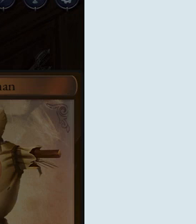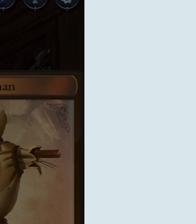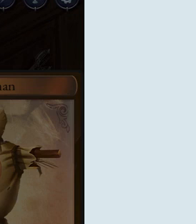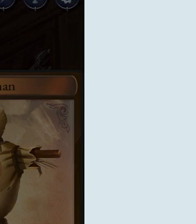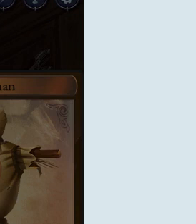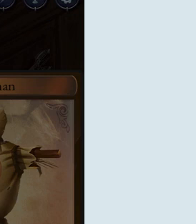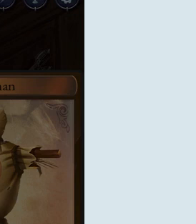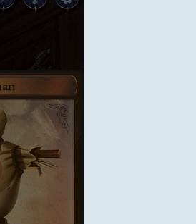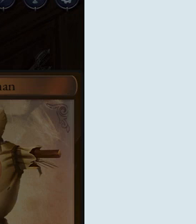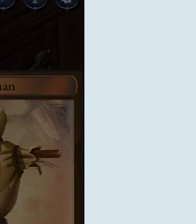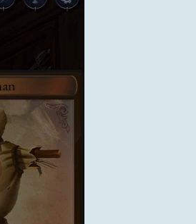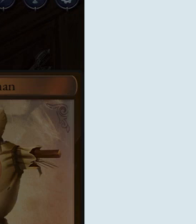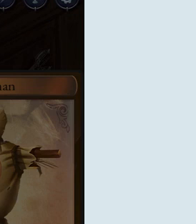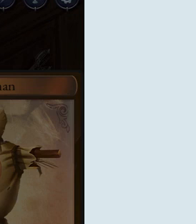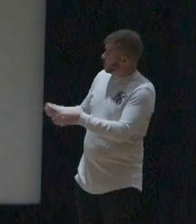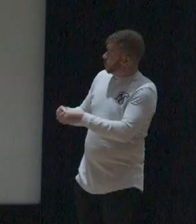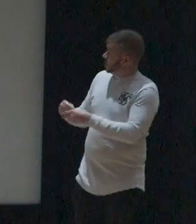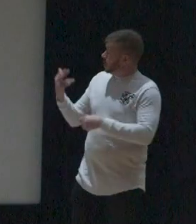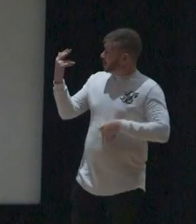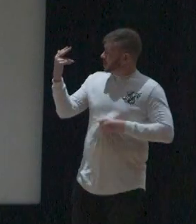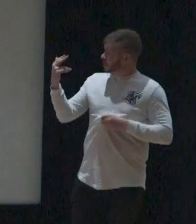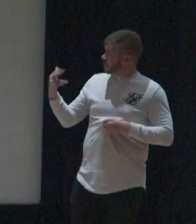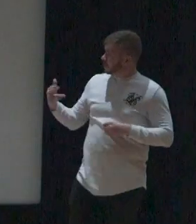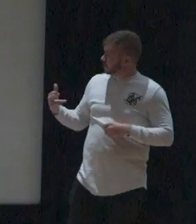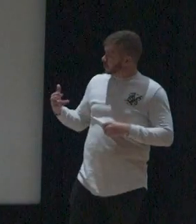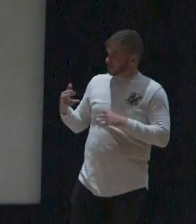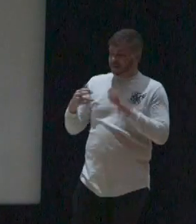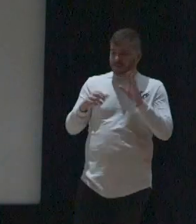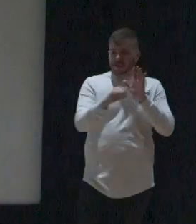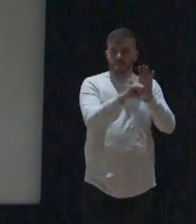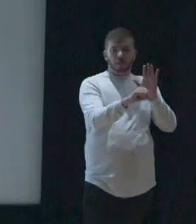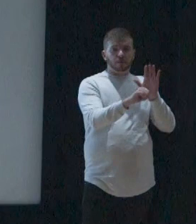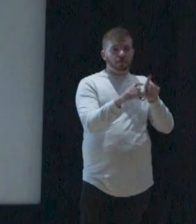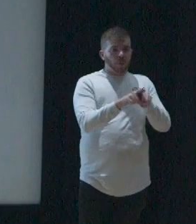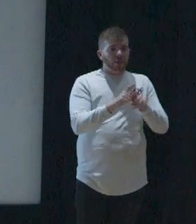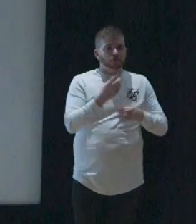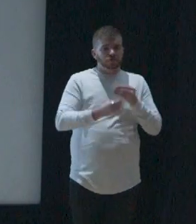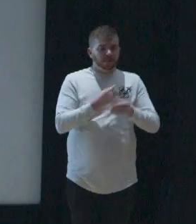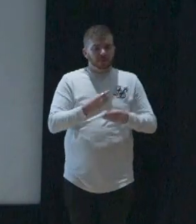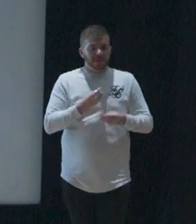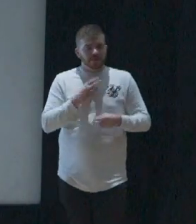but notice how we've included the pistol suit symbol as well as the description in our dialogue.